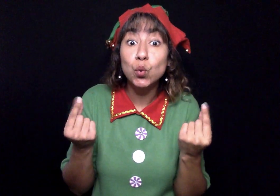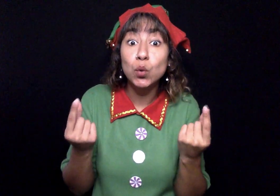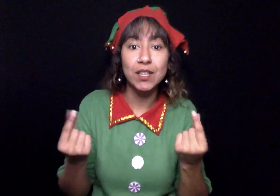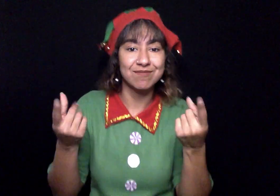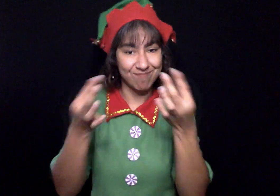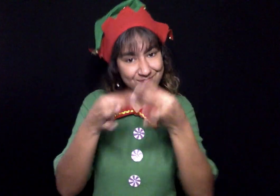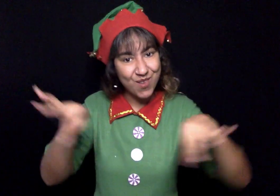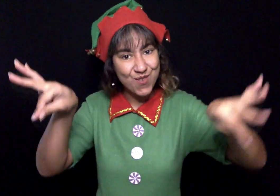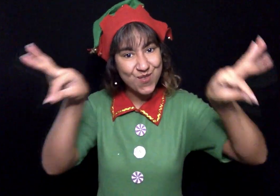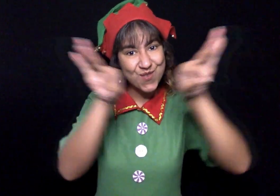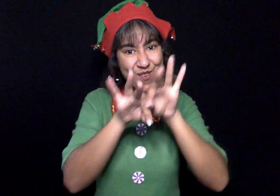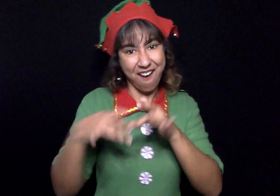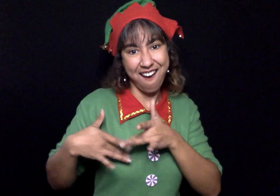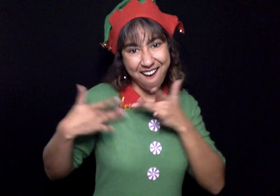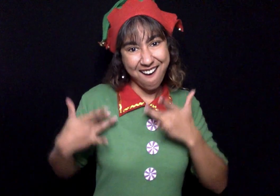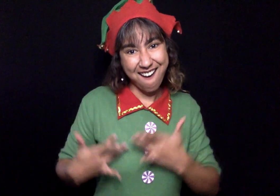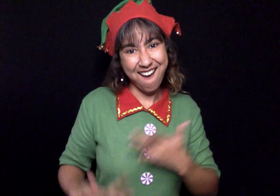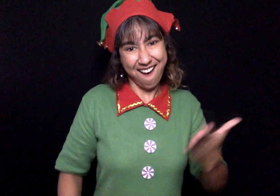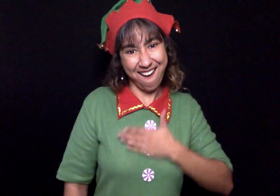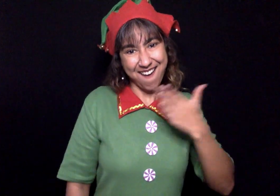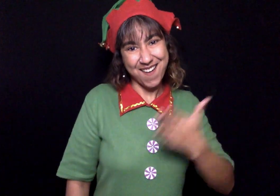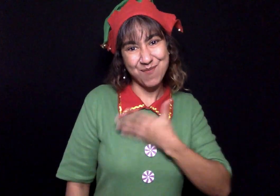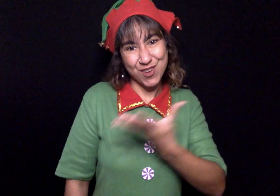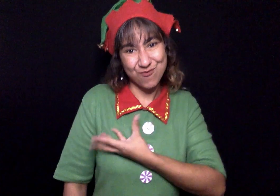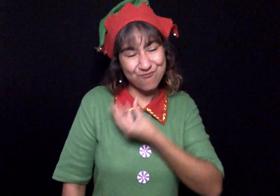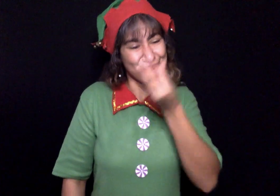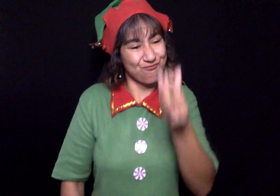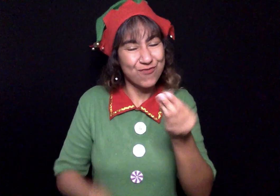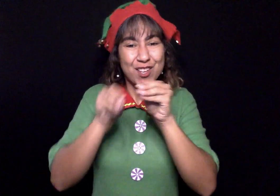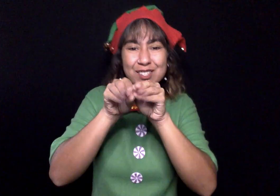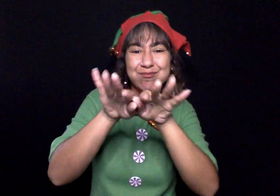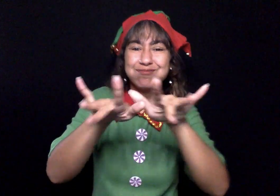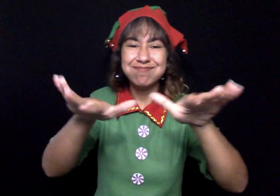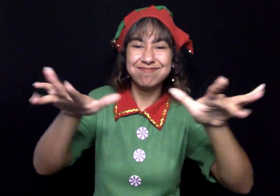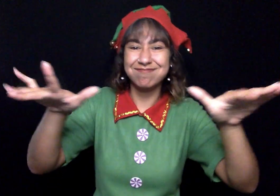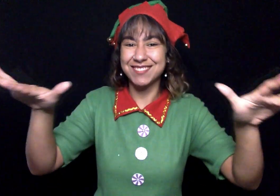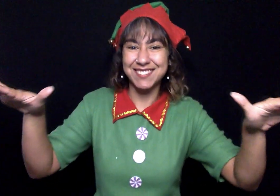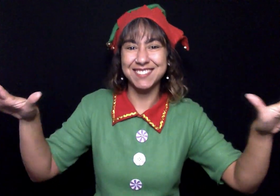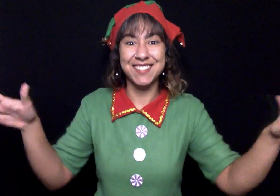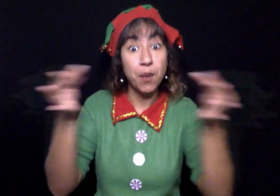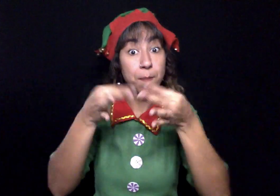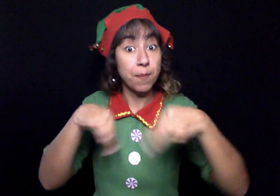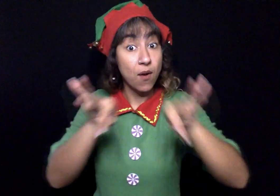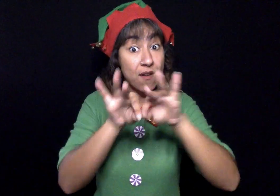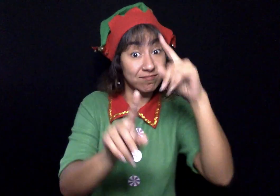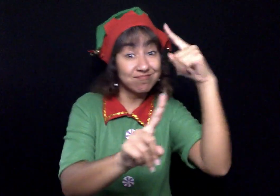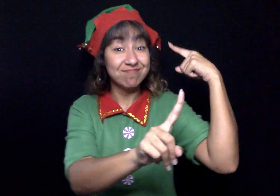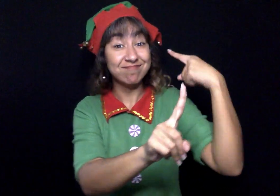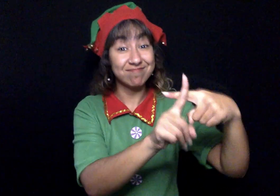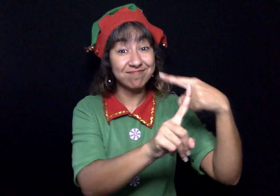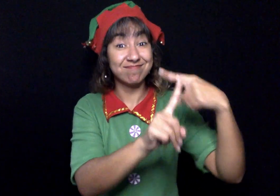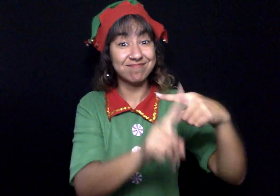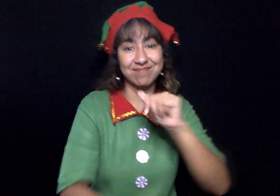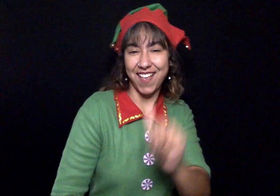little holiday in your heart Well, you know where to look, yeah, you gotta put a little holiday in your Well,